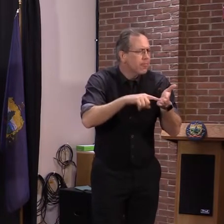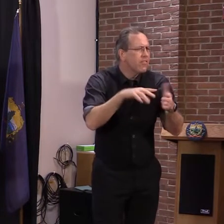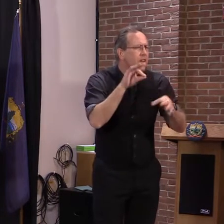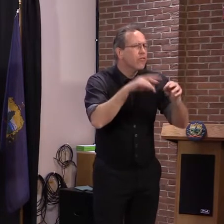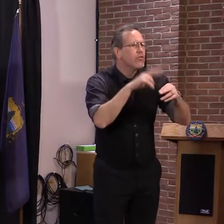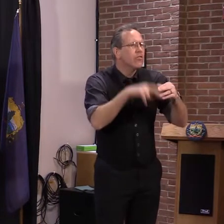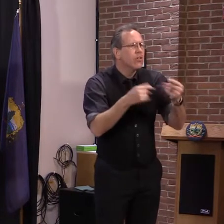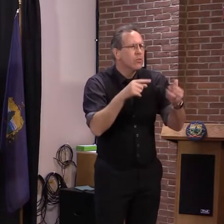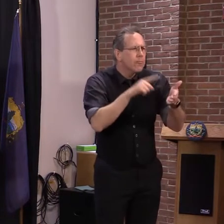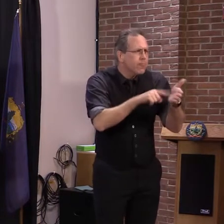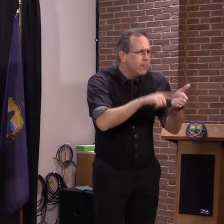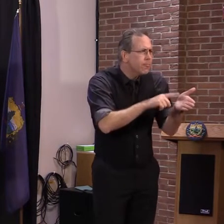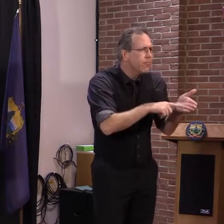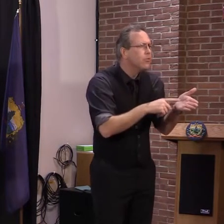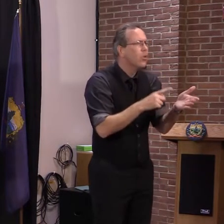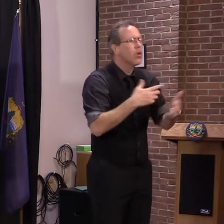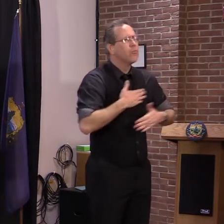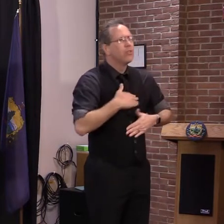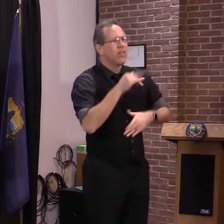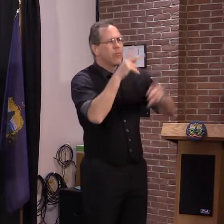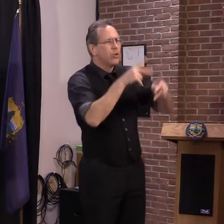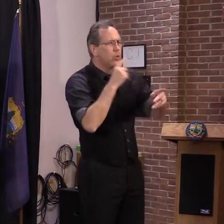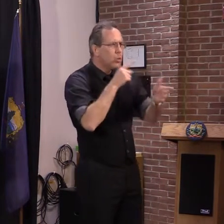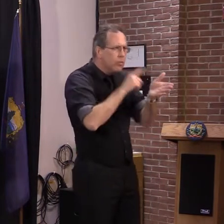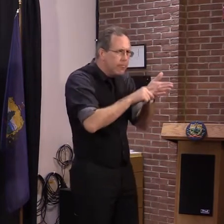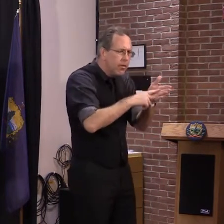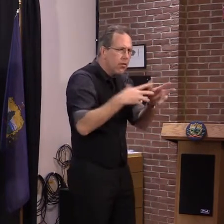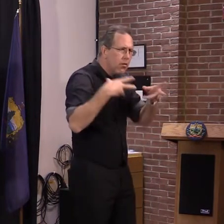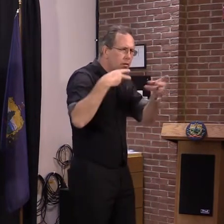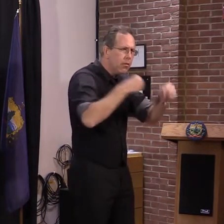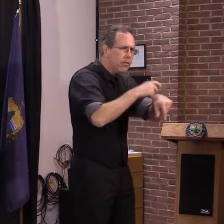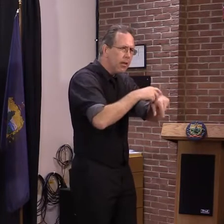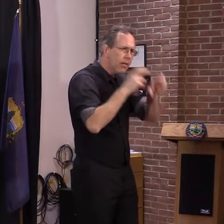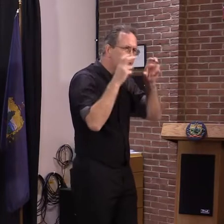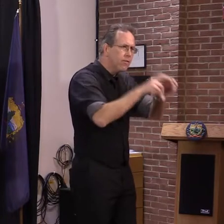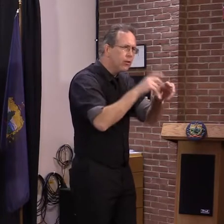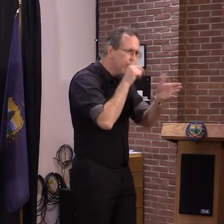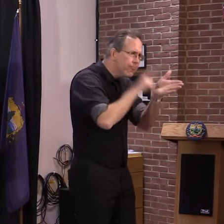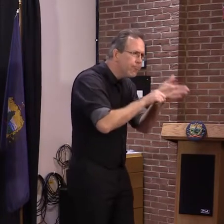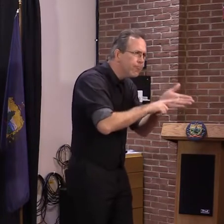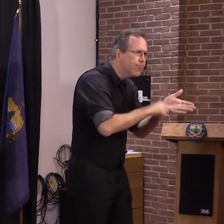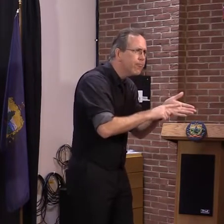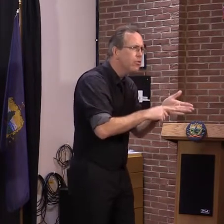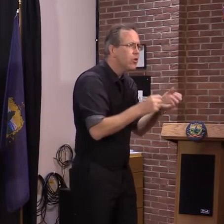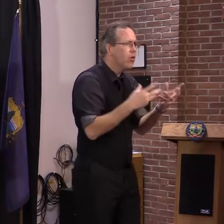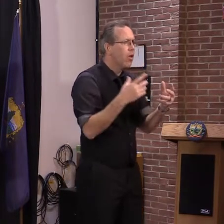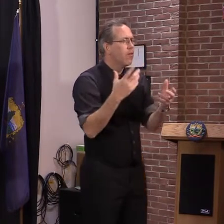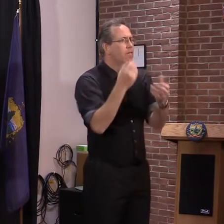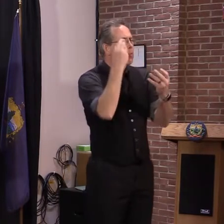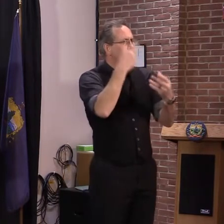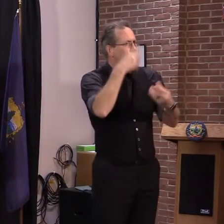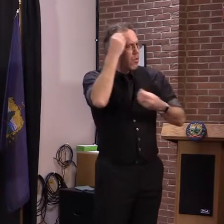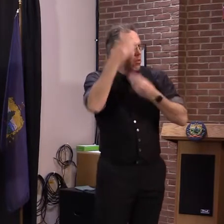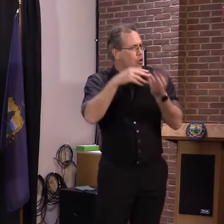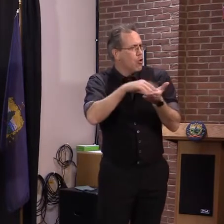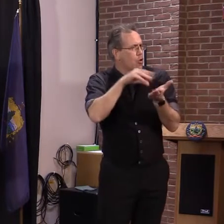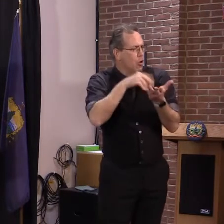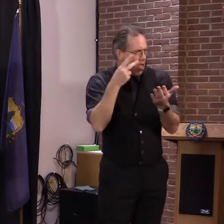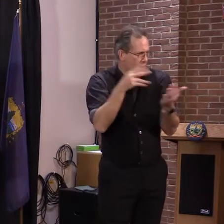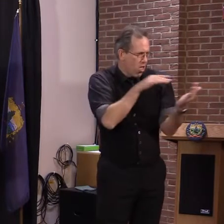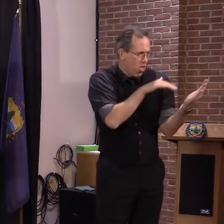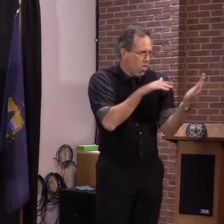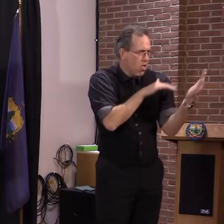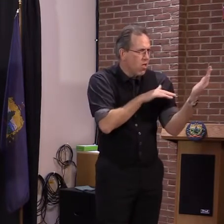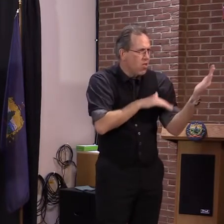are appreciative of the time it's taken given the significant amount of data that we've received in order to give careful